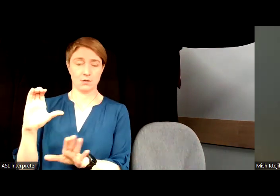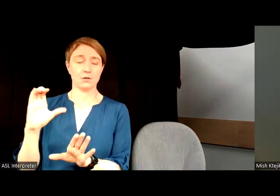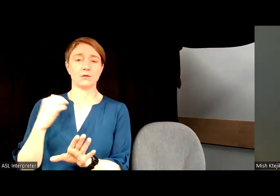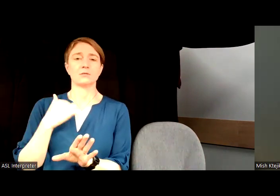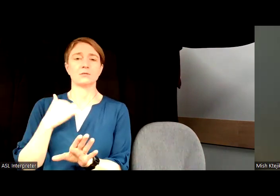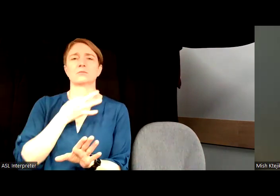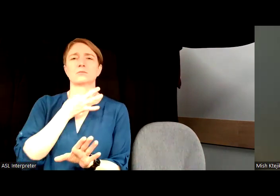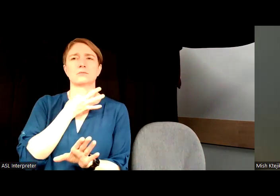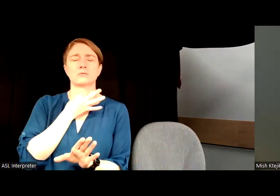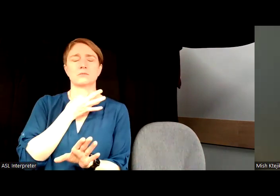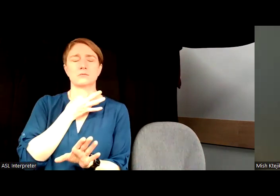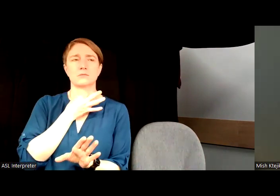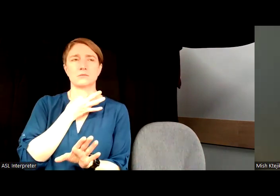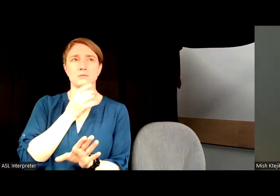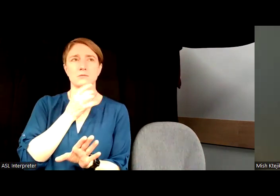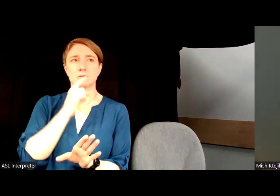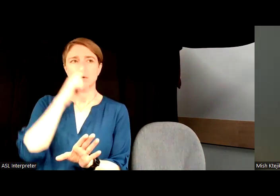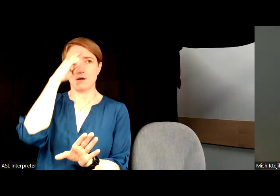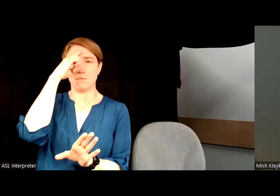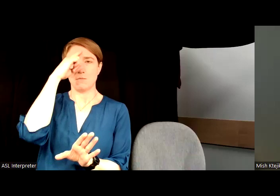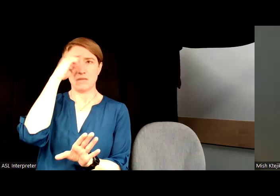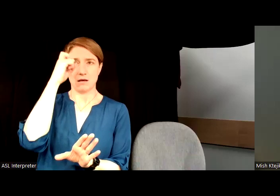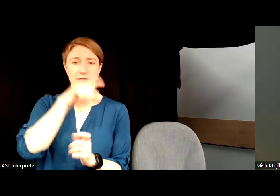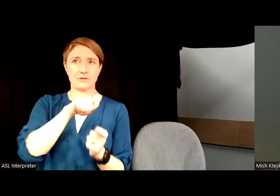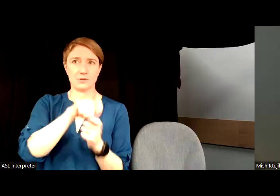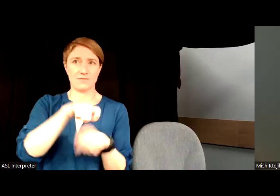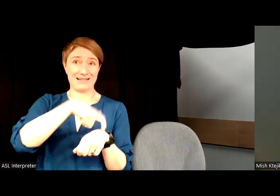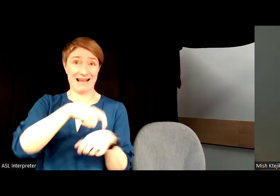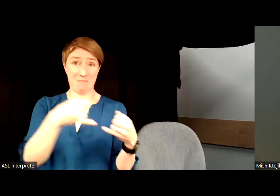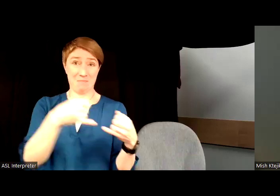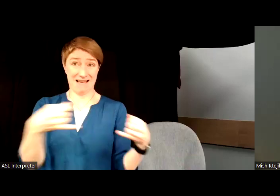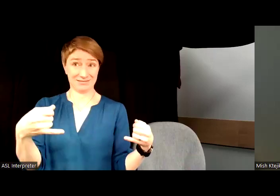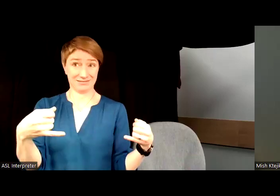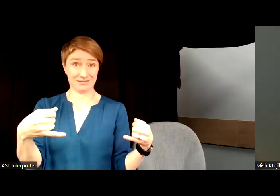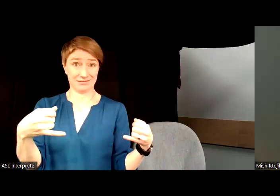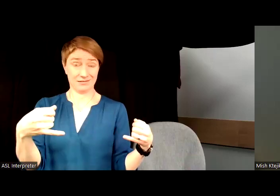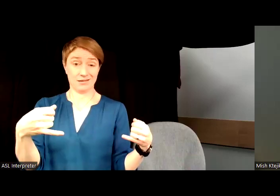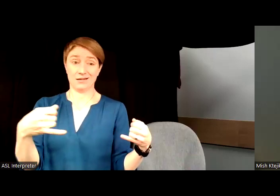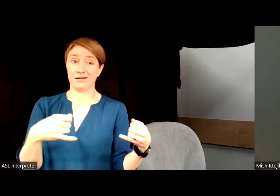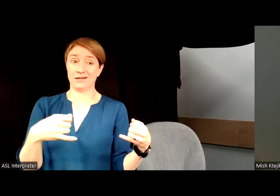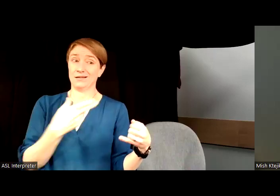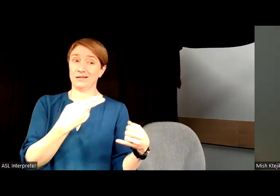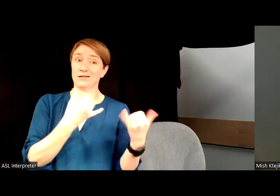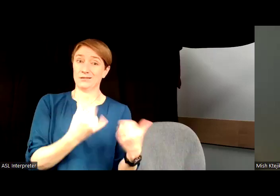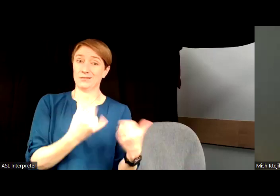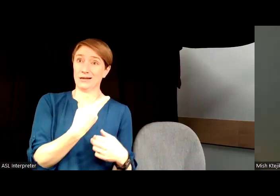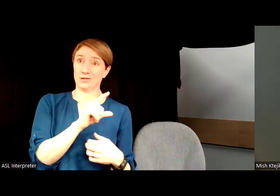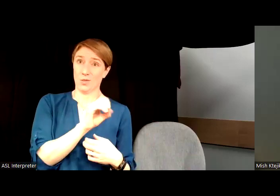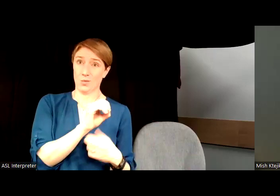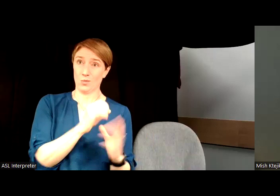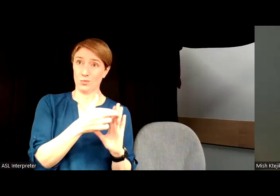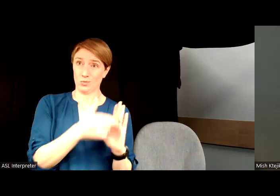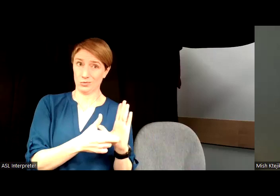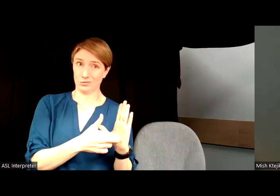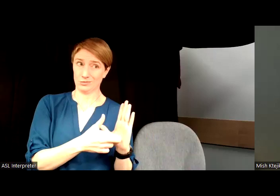is, because there's a certain timeline as to when the current HLO rules